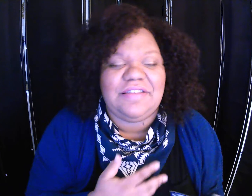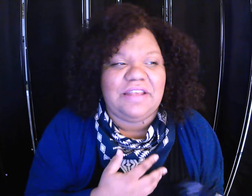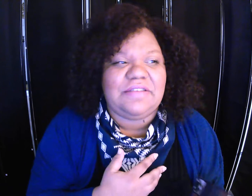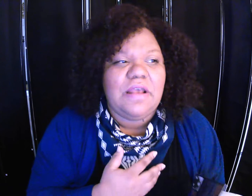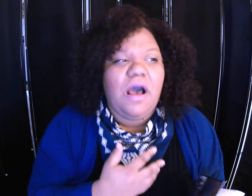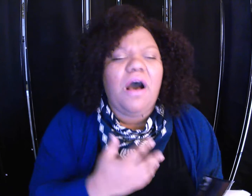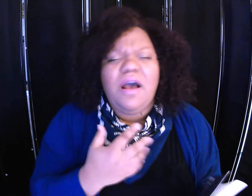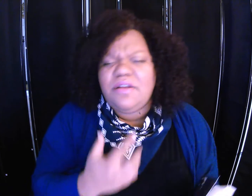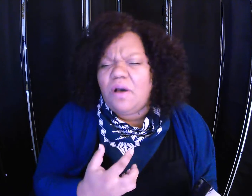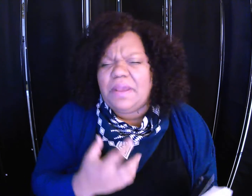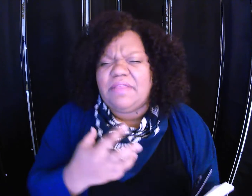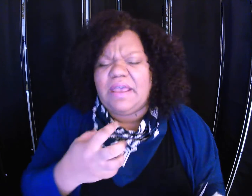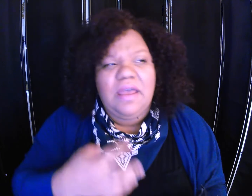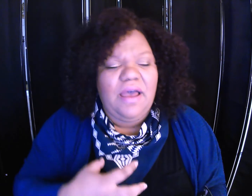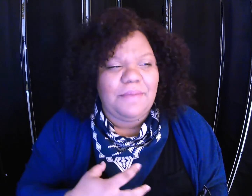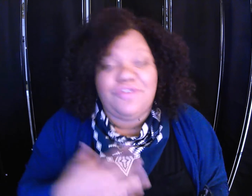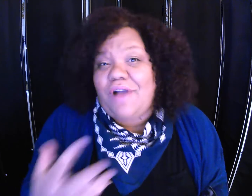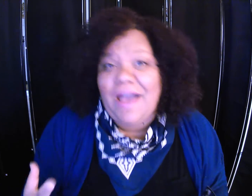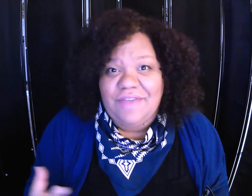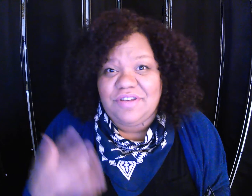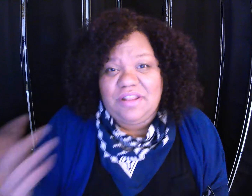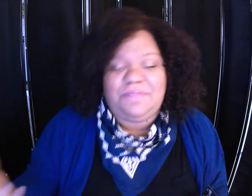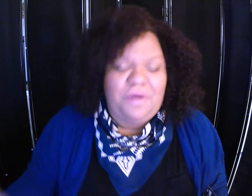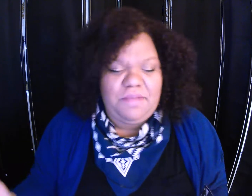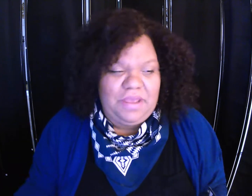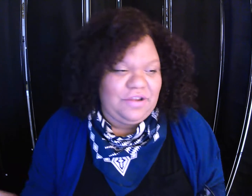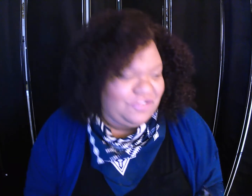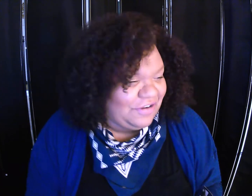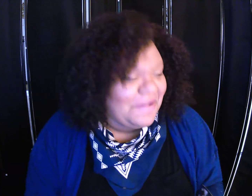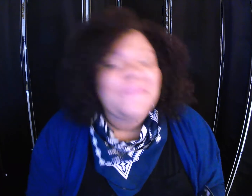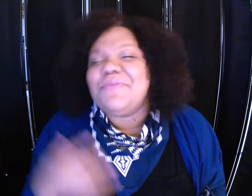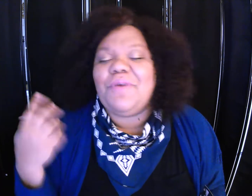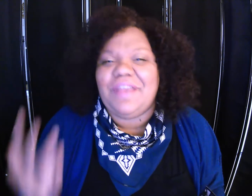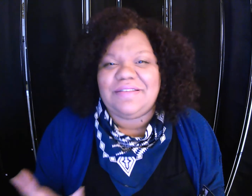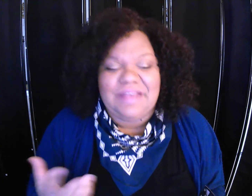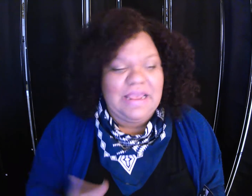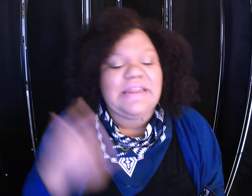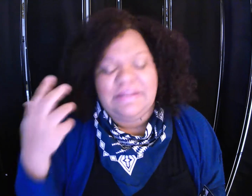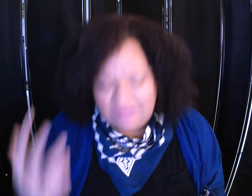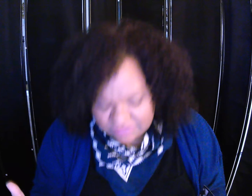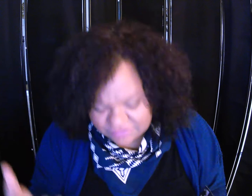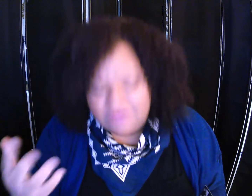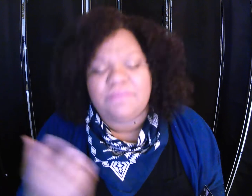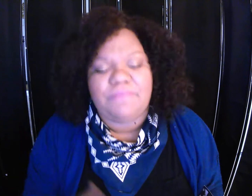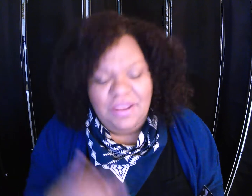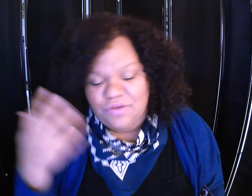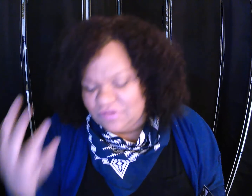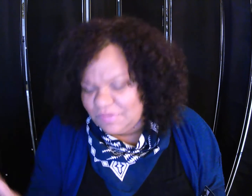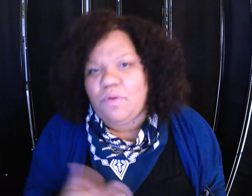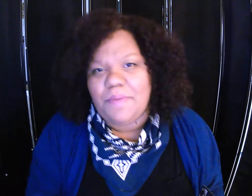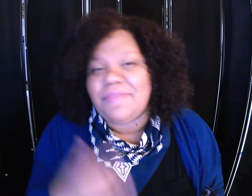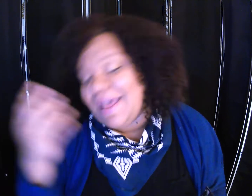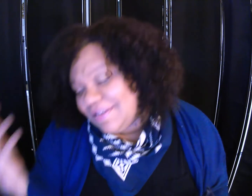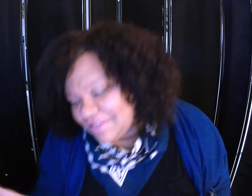this ongoing, drive to this park bench where they sit and he tells her, I used to be a woman. That is the